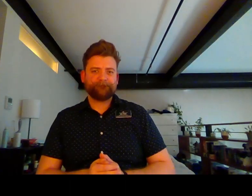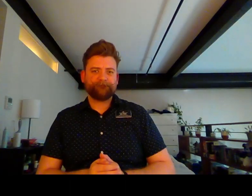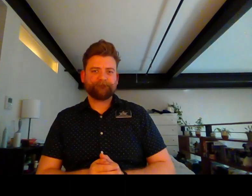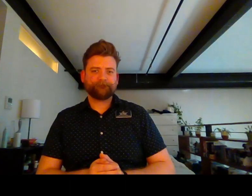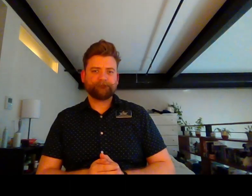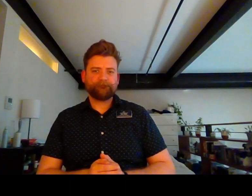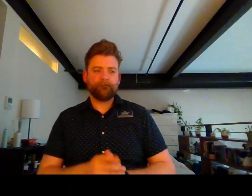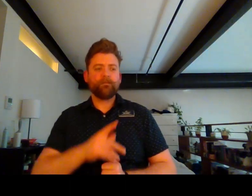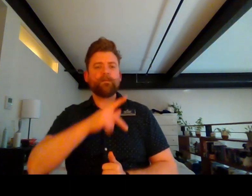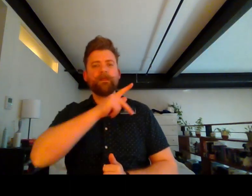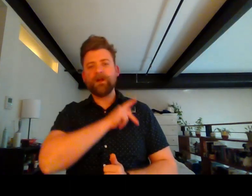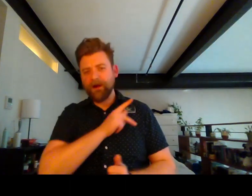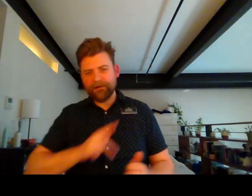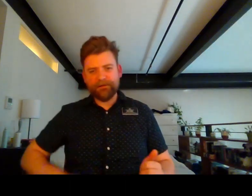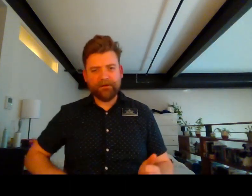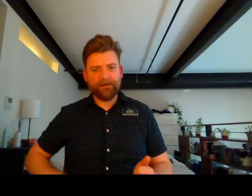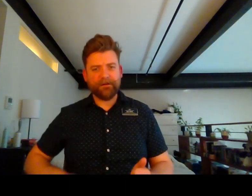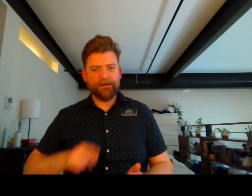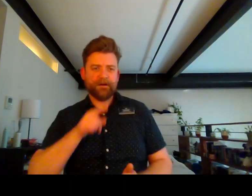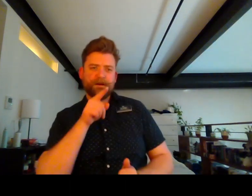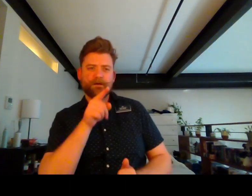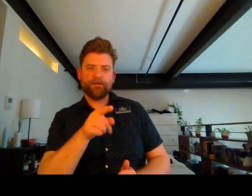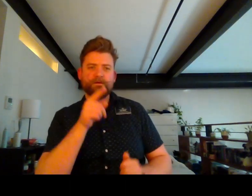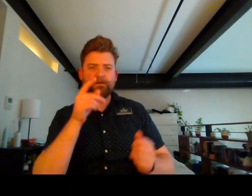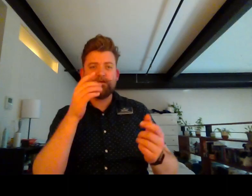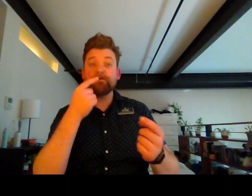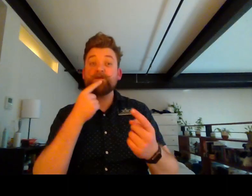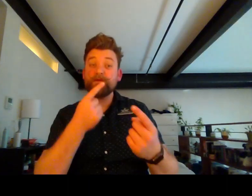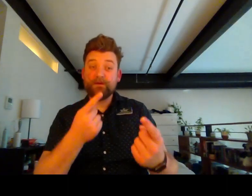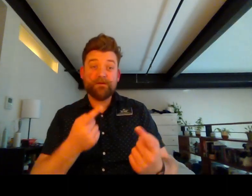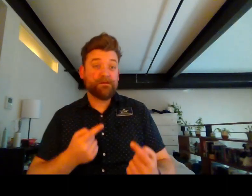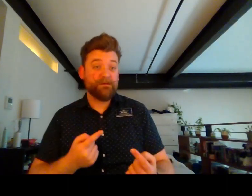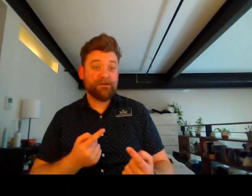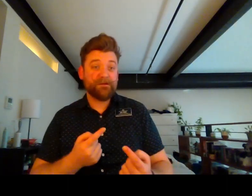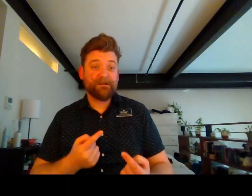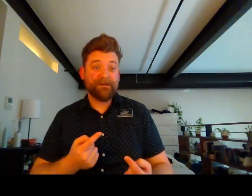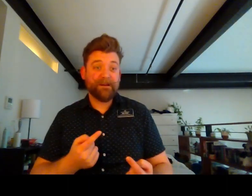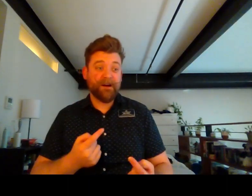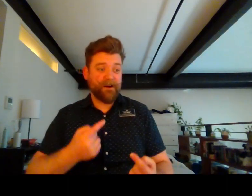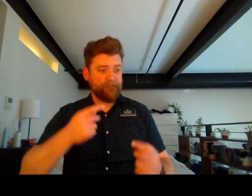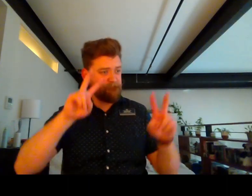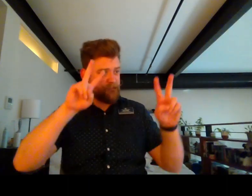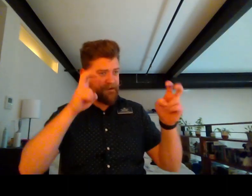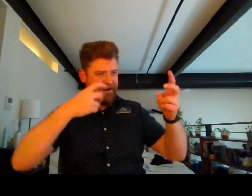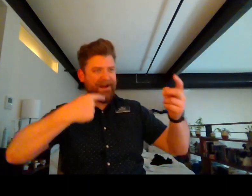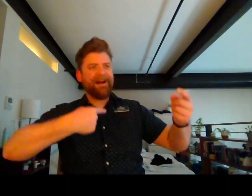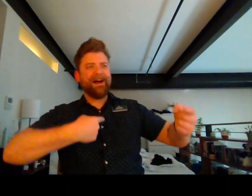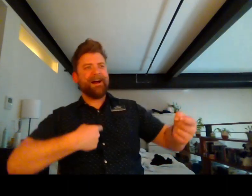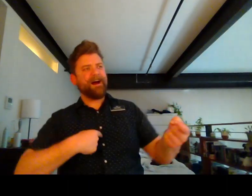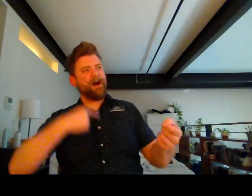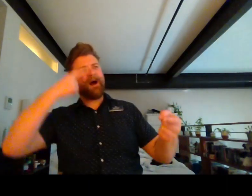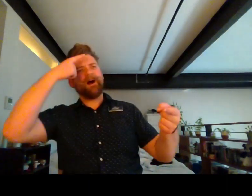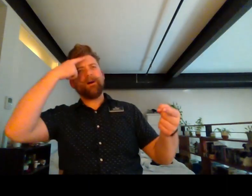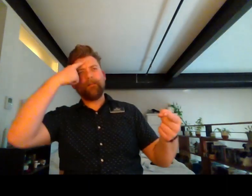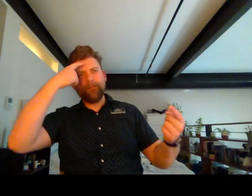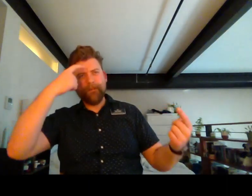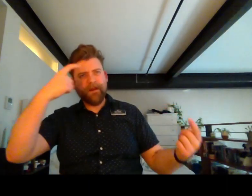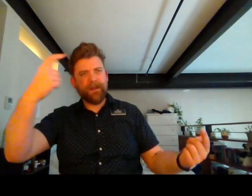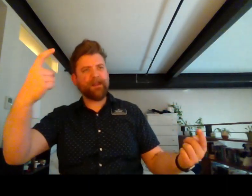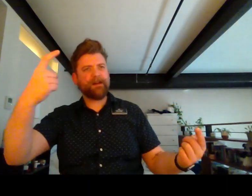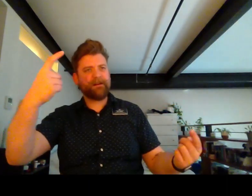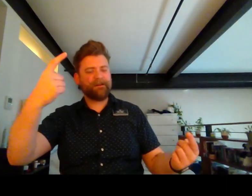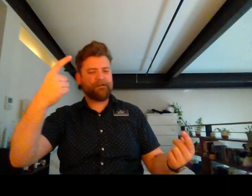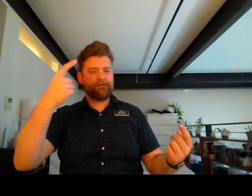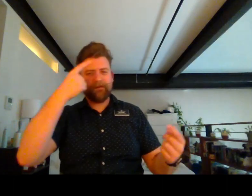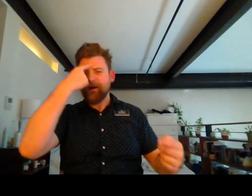Dr. King, you once said that I have the audacity to believe people everywhere can have 3 meals a day for